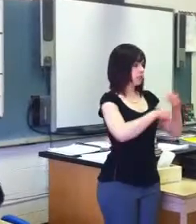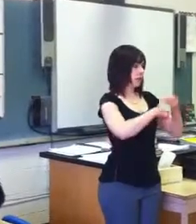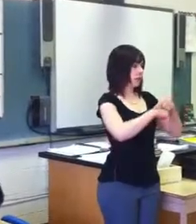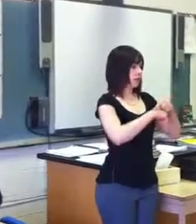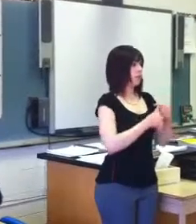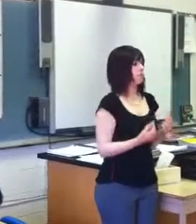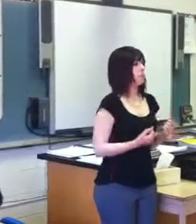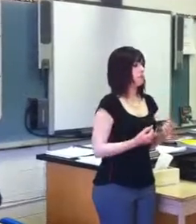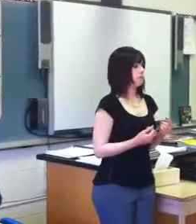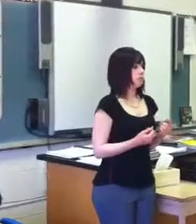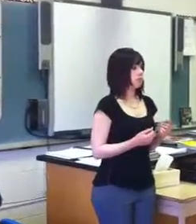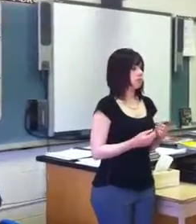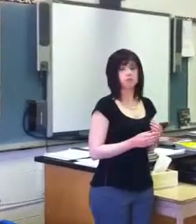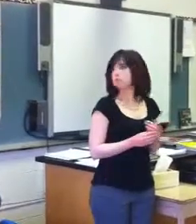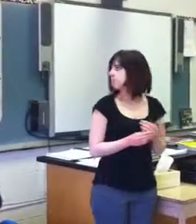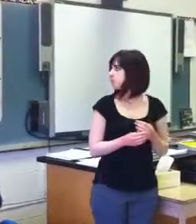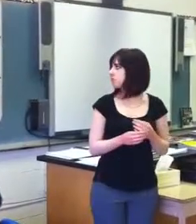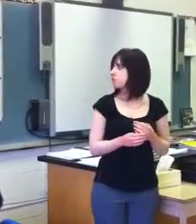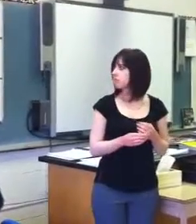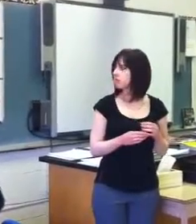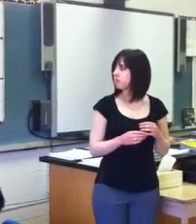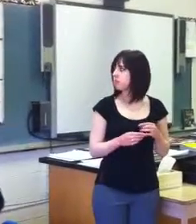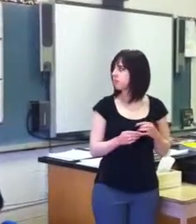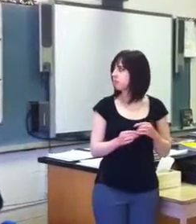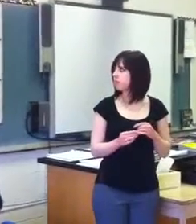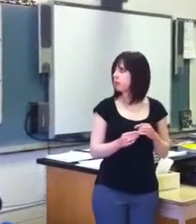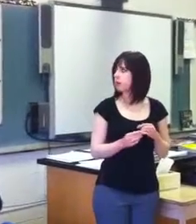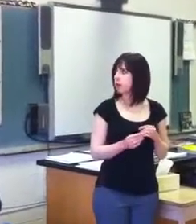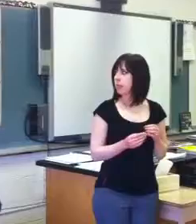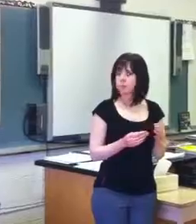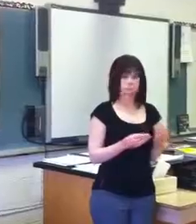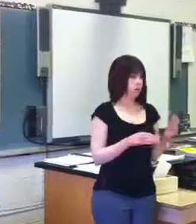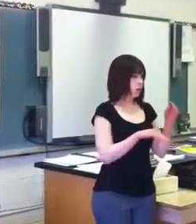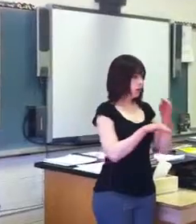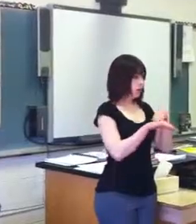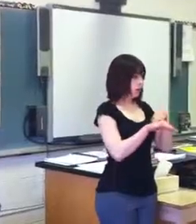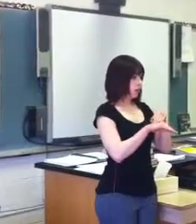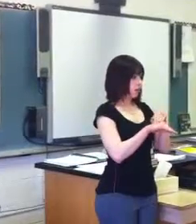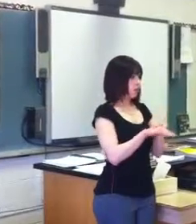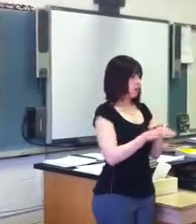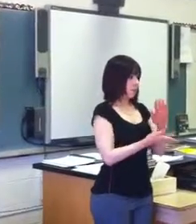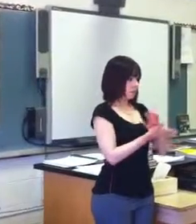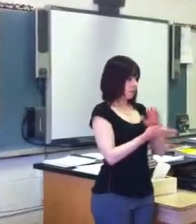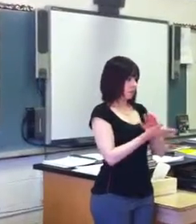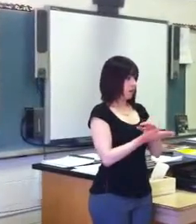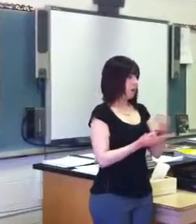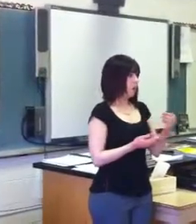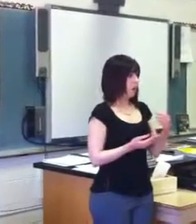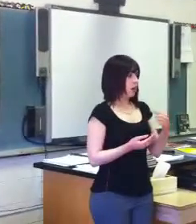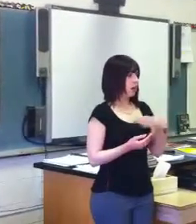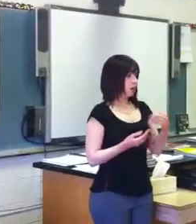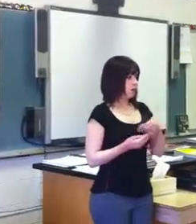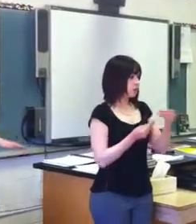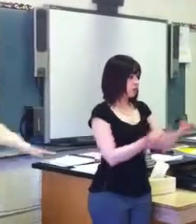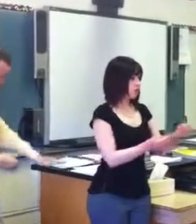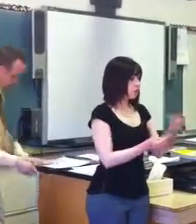On that sheet of paper that I gave you on Tuesday, there were words